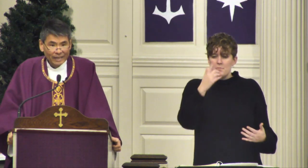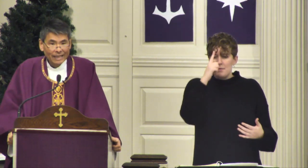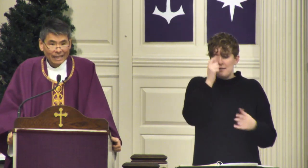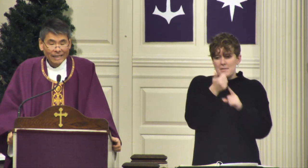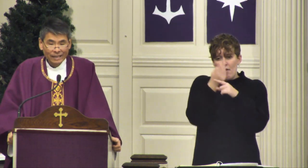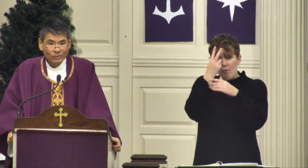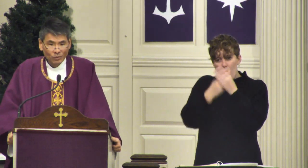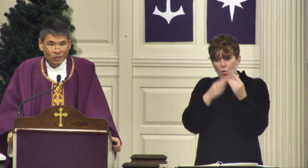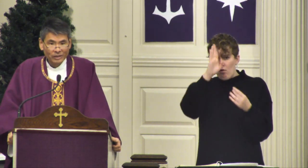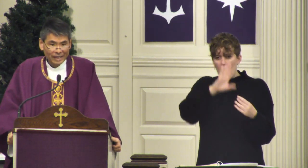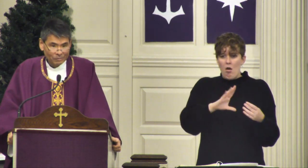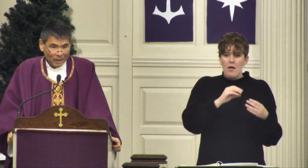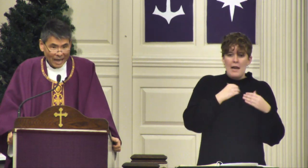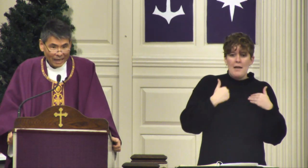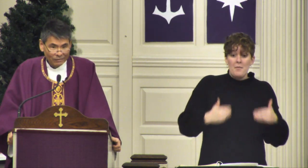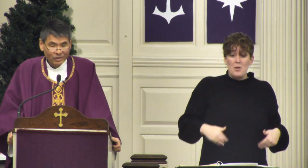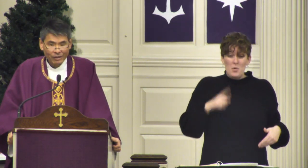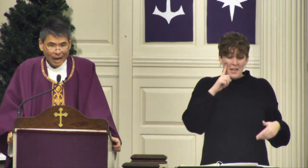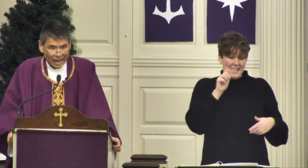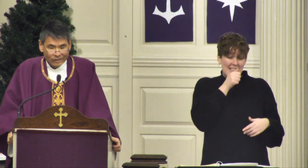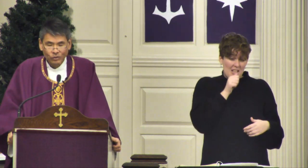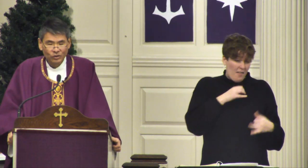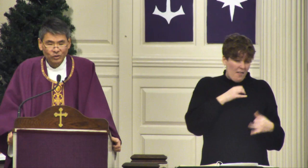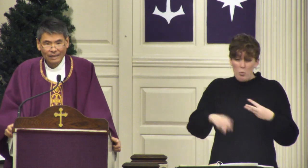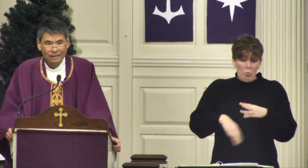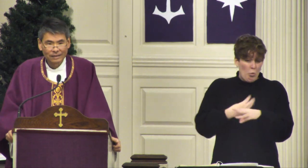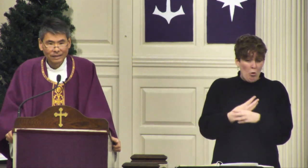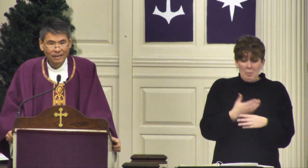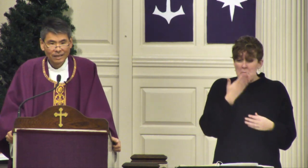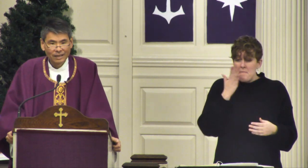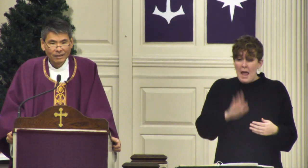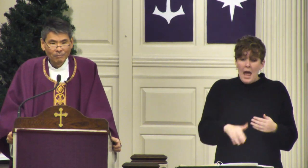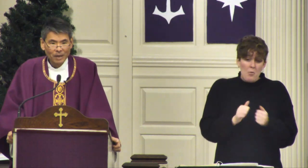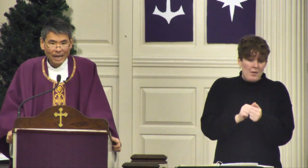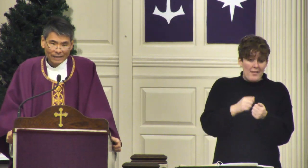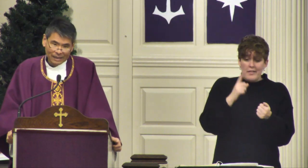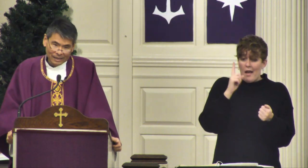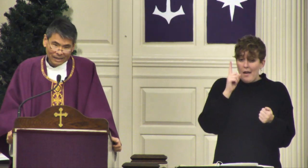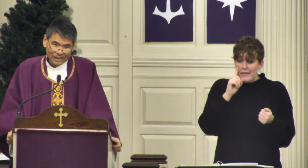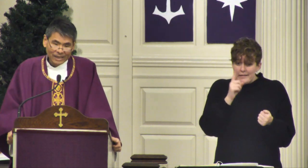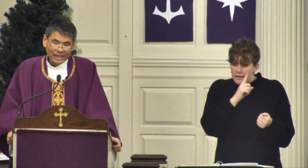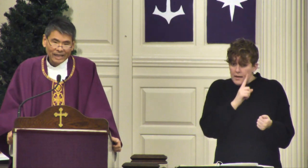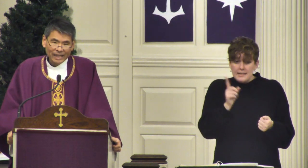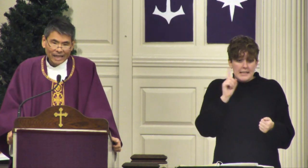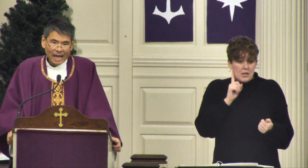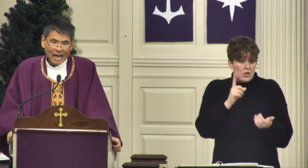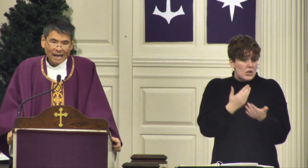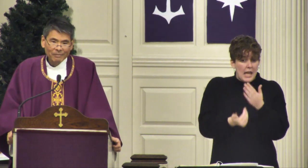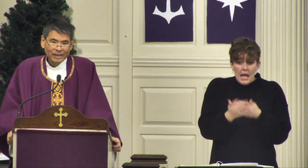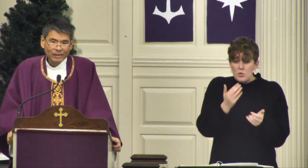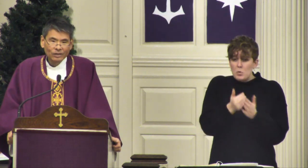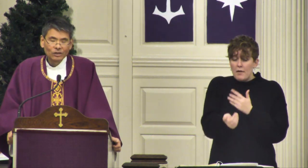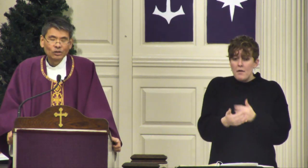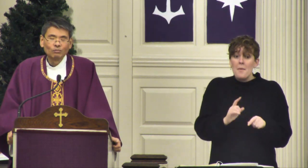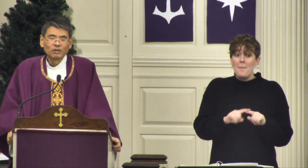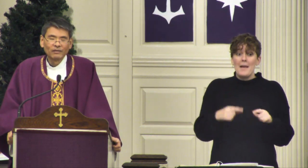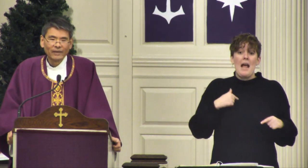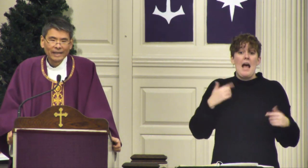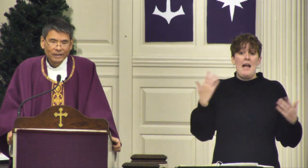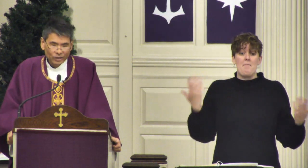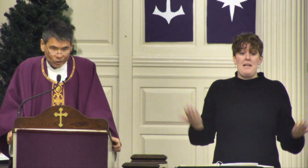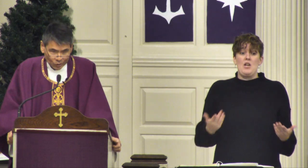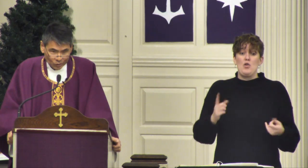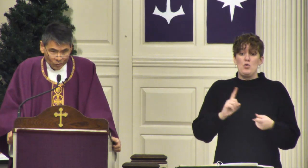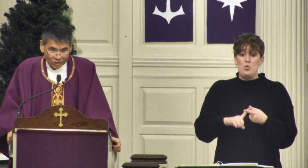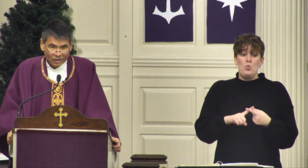suffering in this world is bad, with your eyes or your ears or your hands, but I'm here to prevent